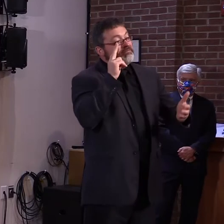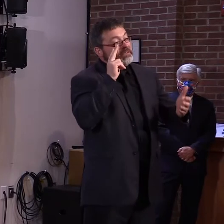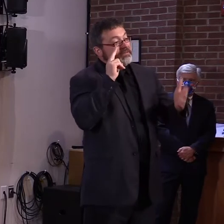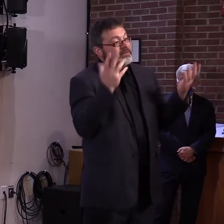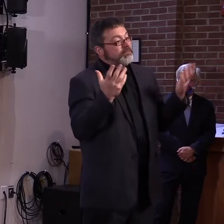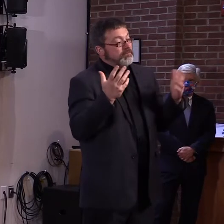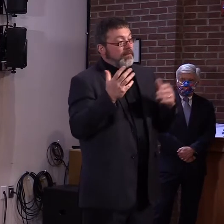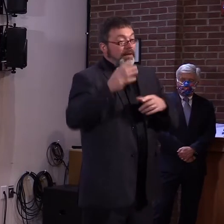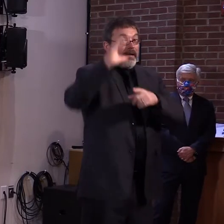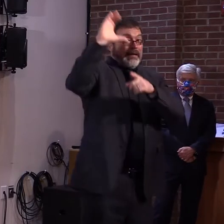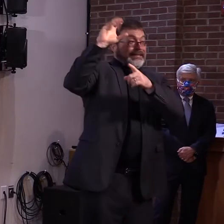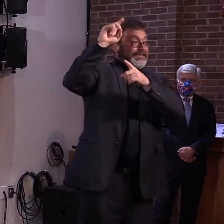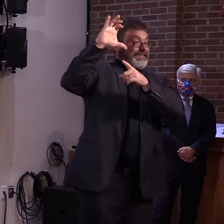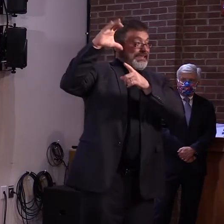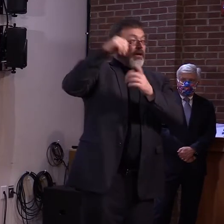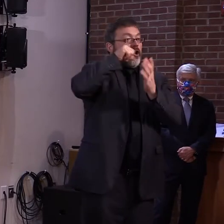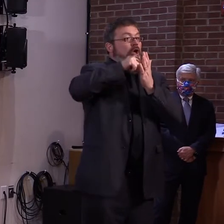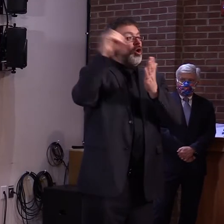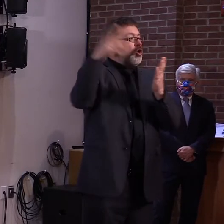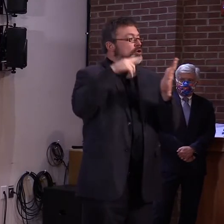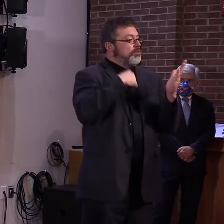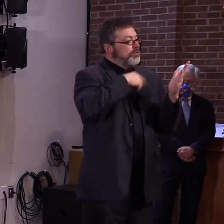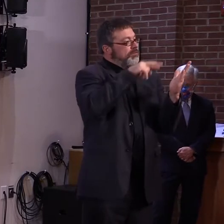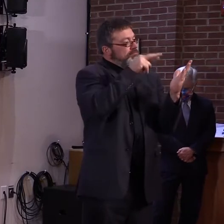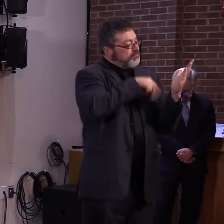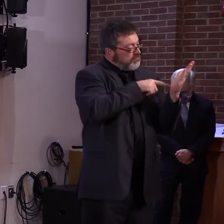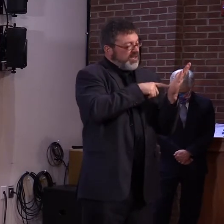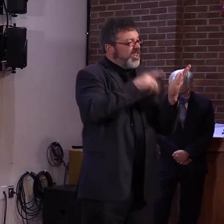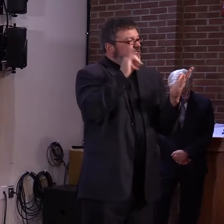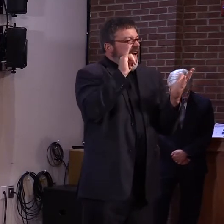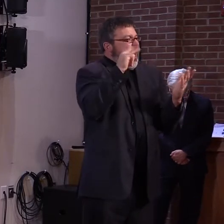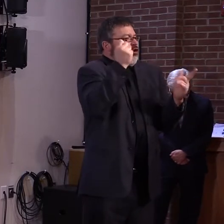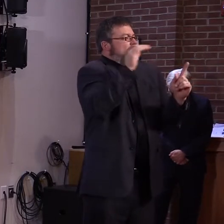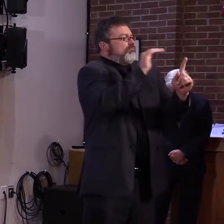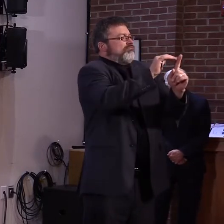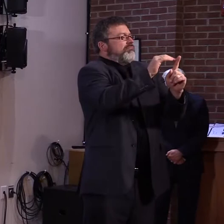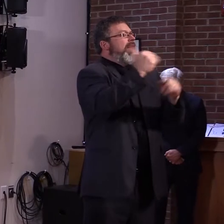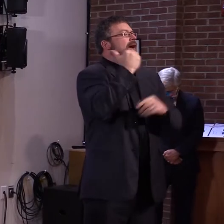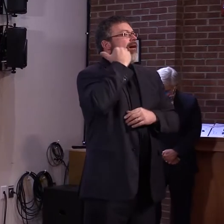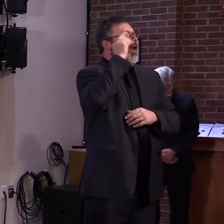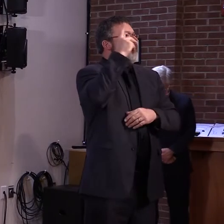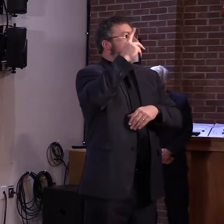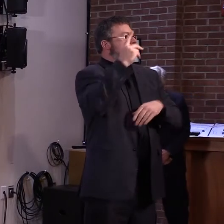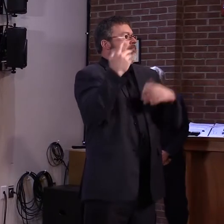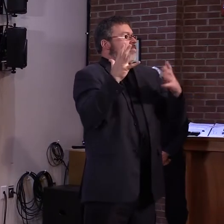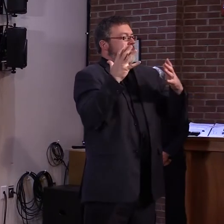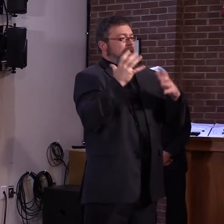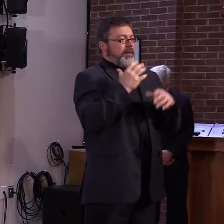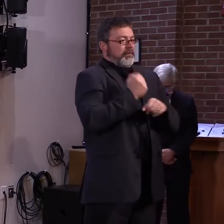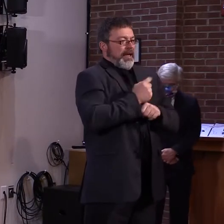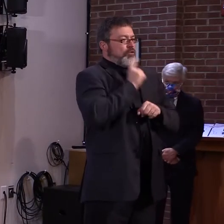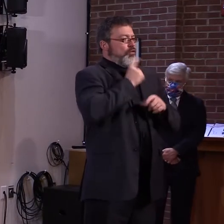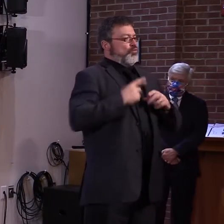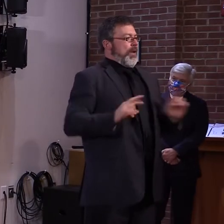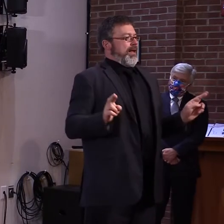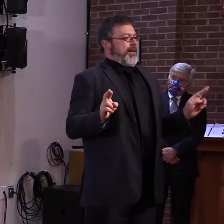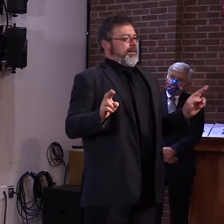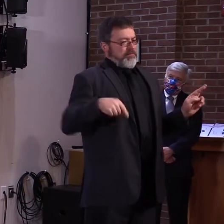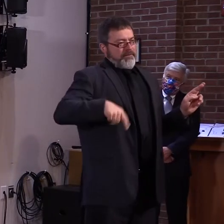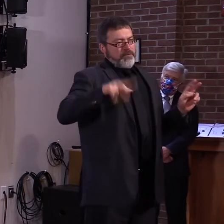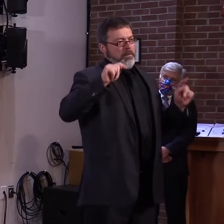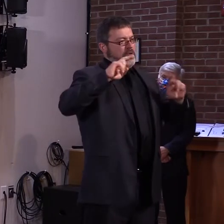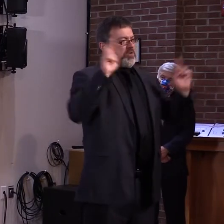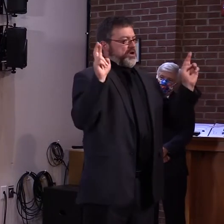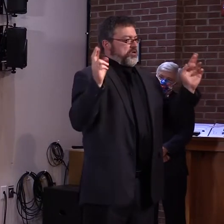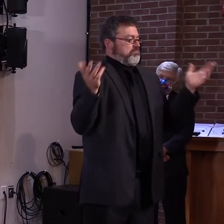make sure you're prepared. If there are any permitting or any issues of that nature, for some of the facilities that will